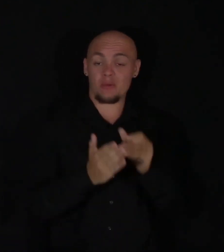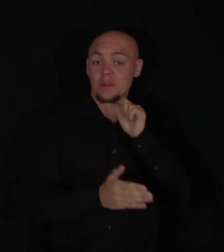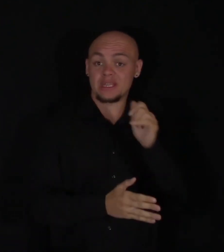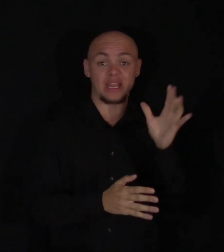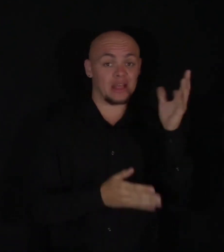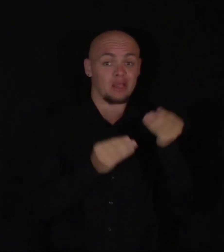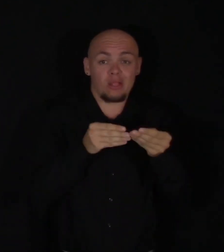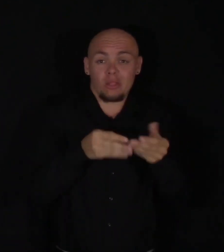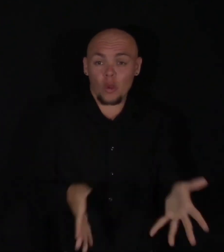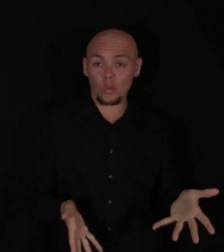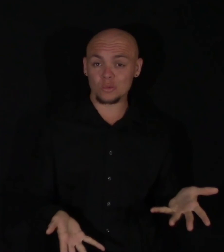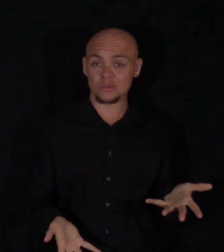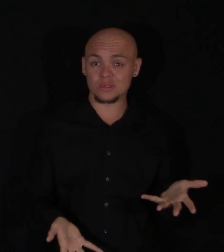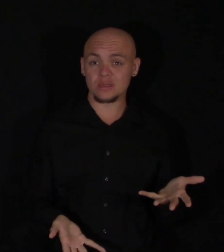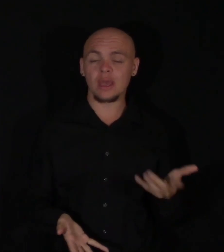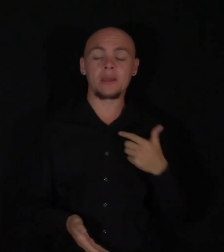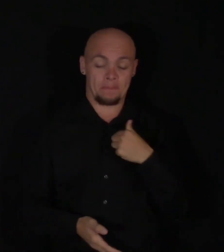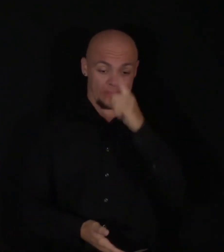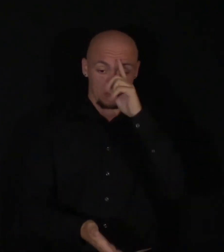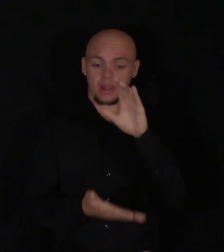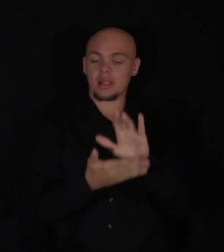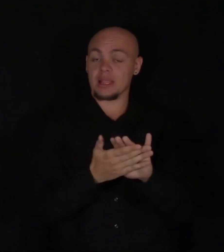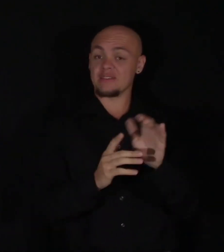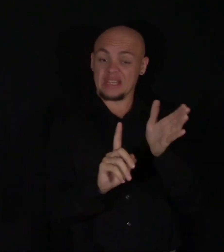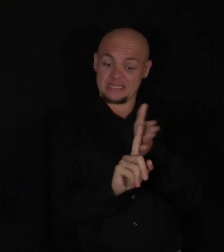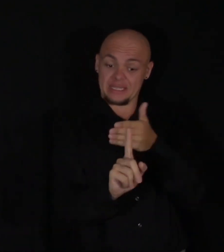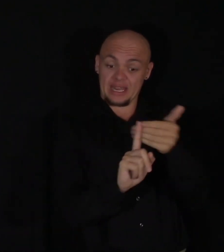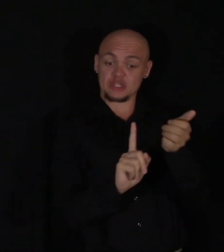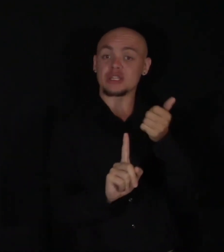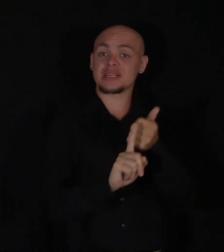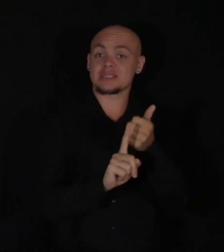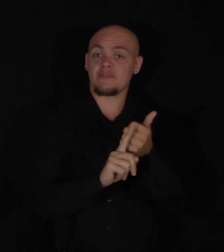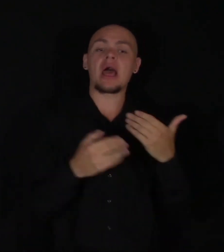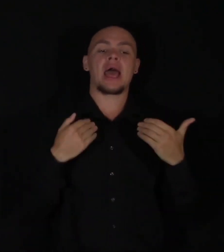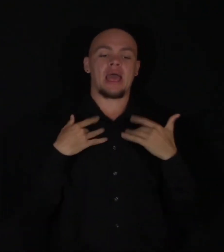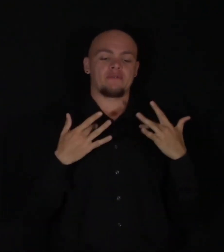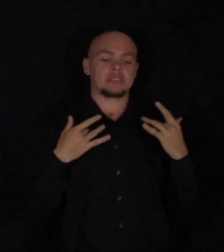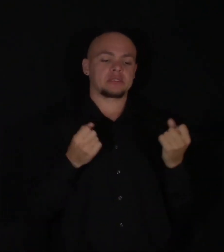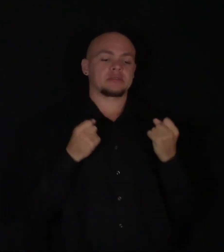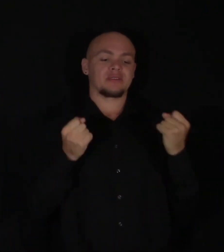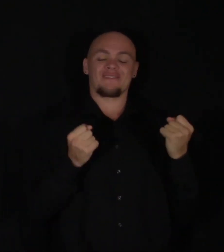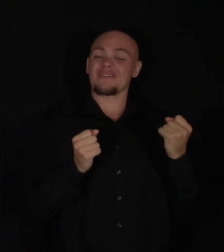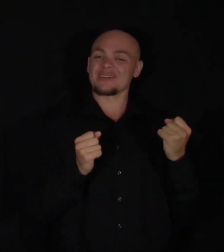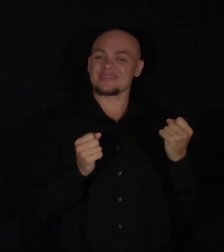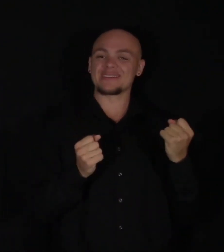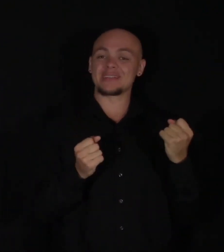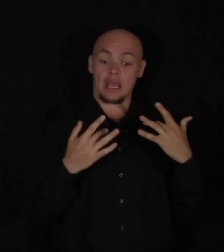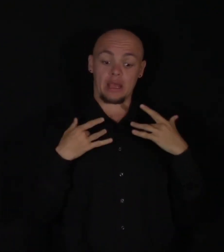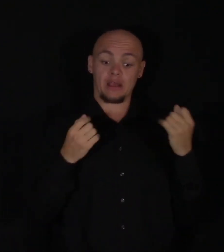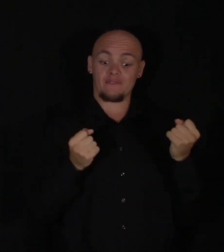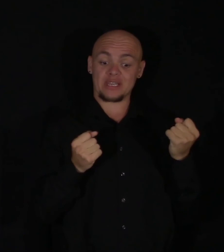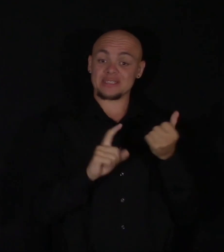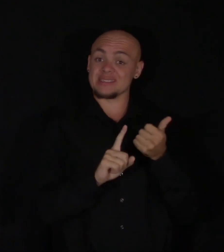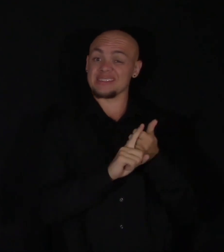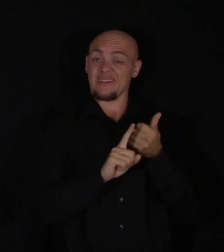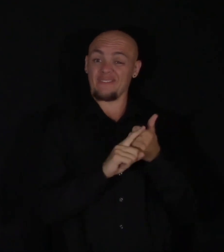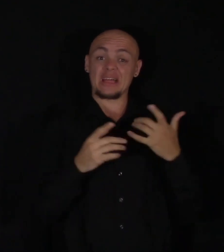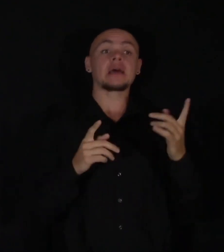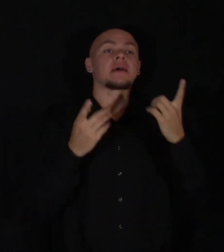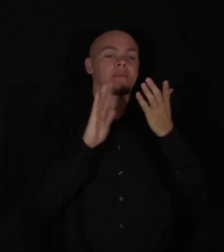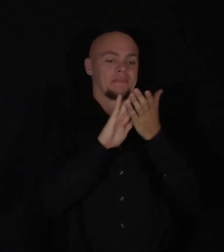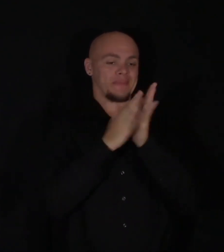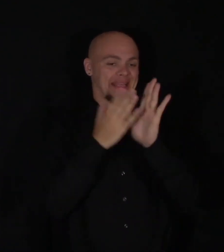I really believe that seduction leads to self-confidence, and self-confidence leads to